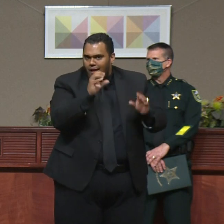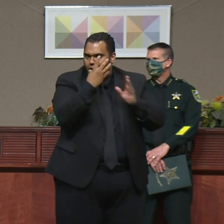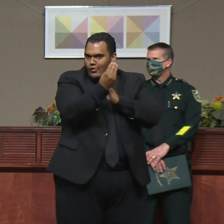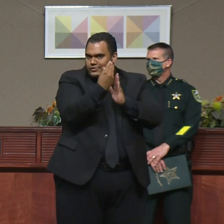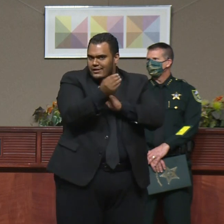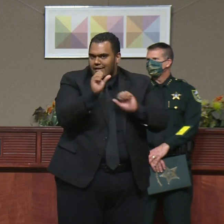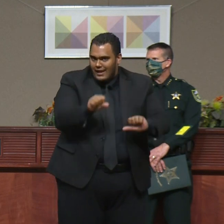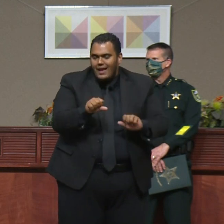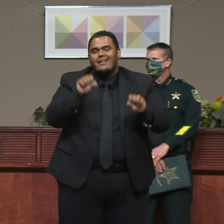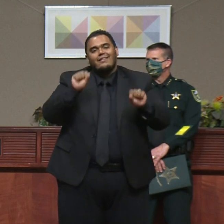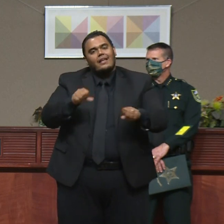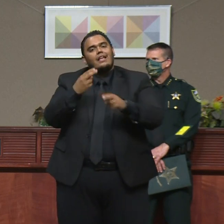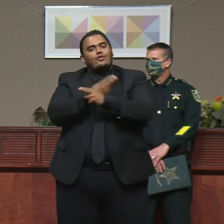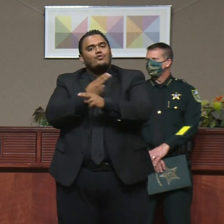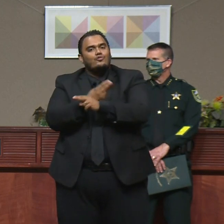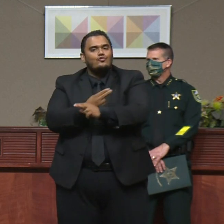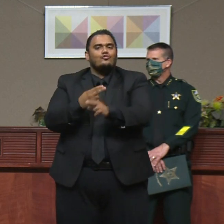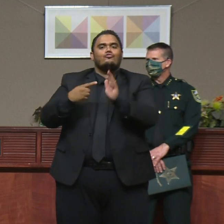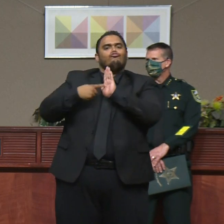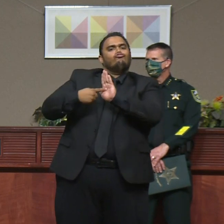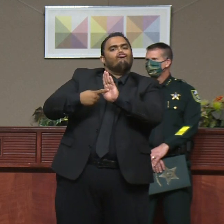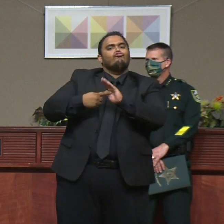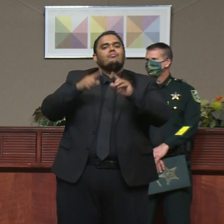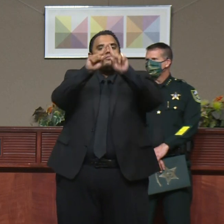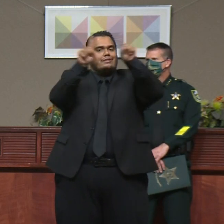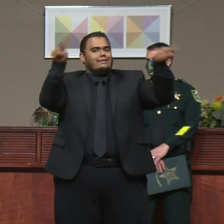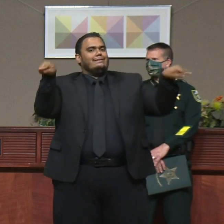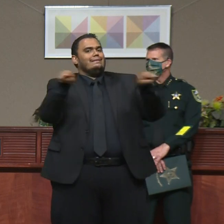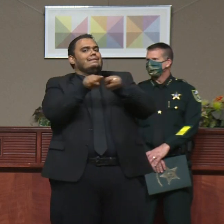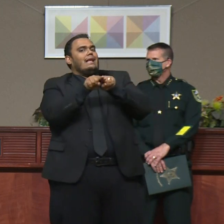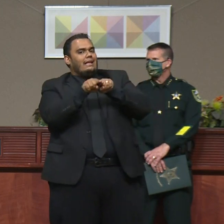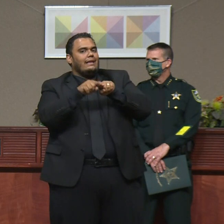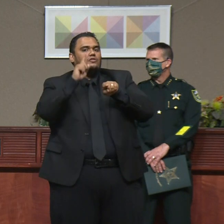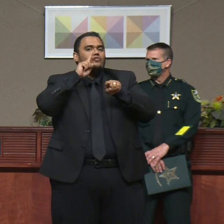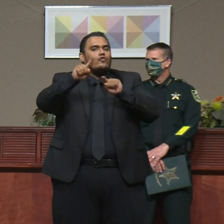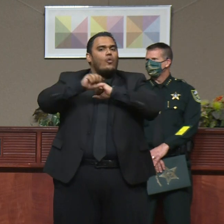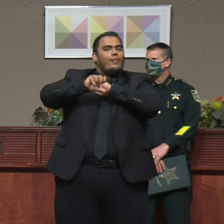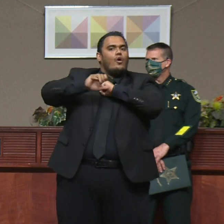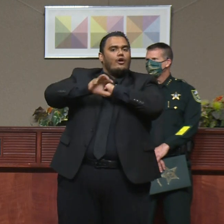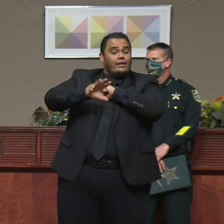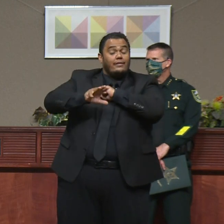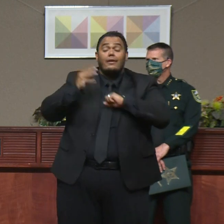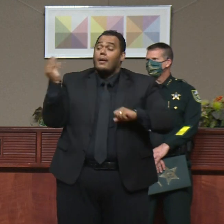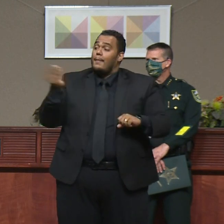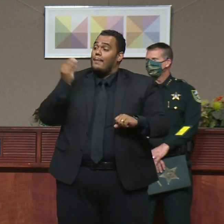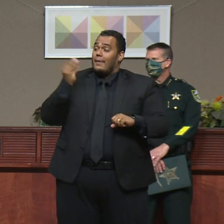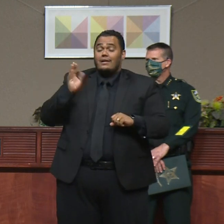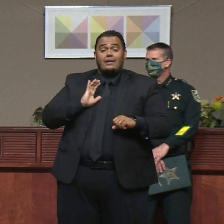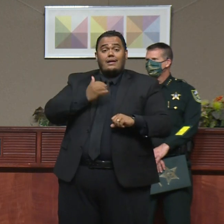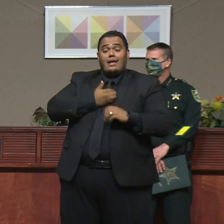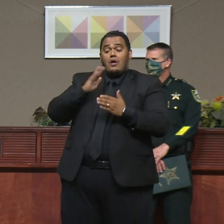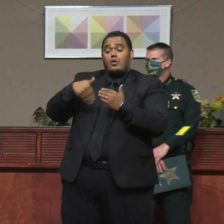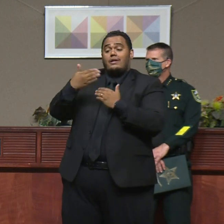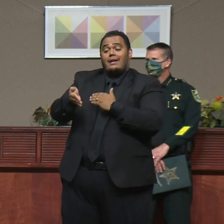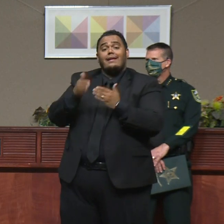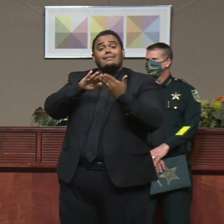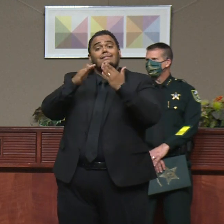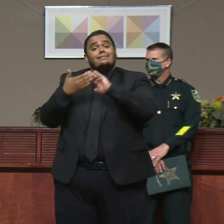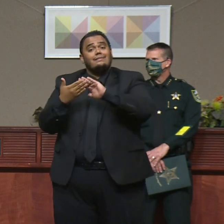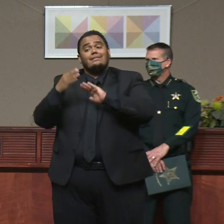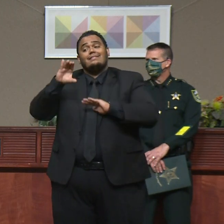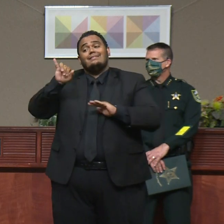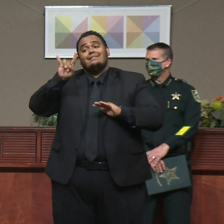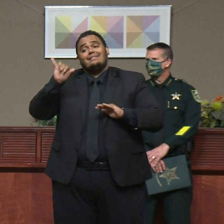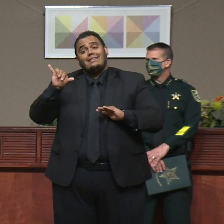and signage for marketing. Additionally, on Monday, our next City Council meeting, we'll add a couple of additional items that